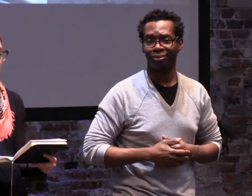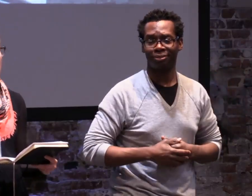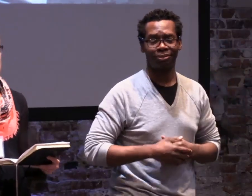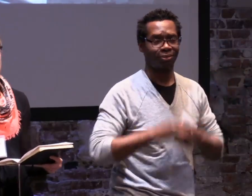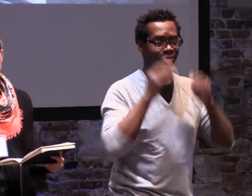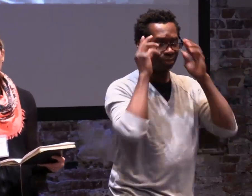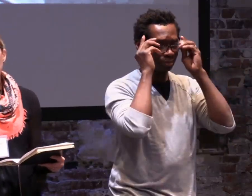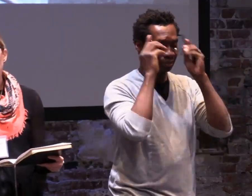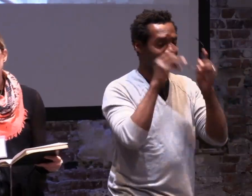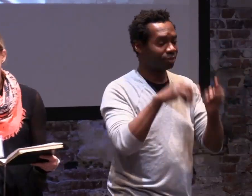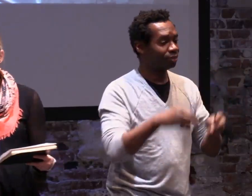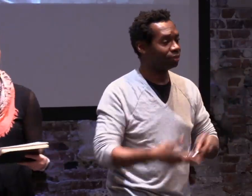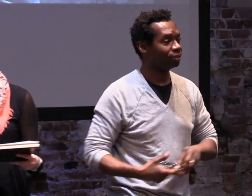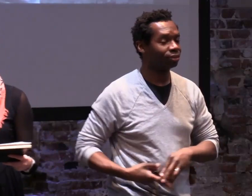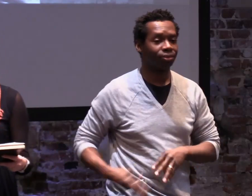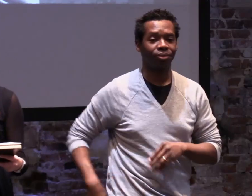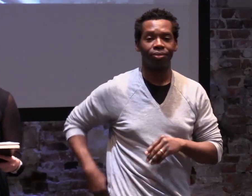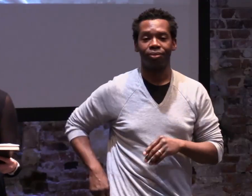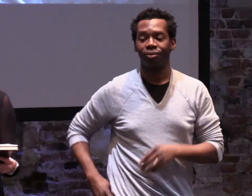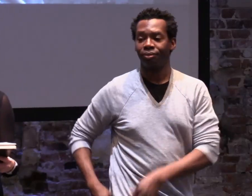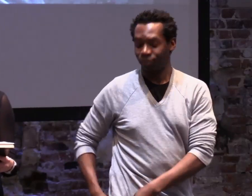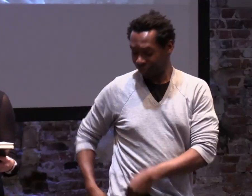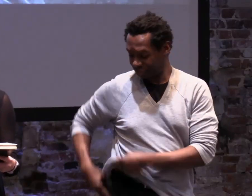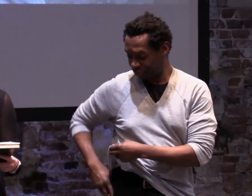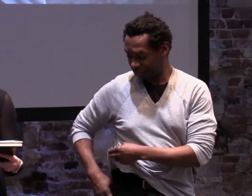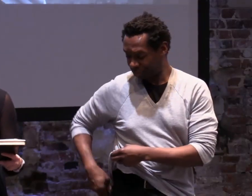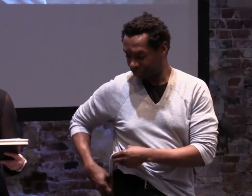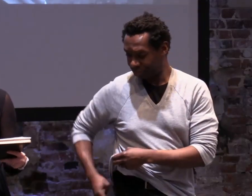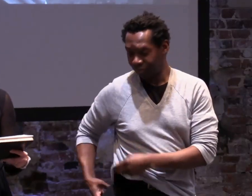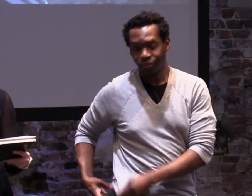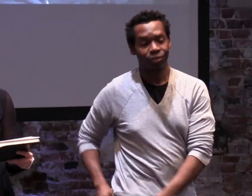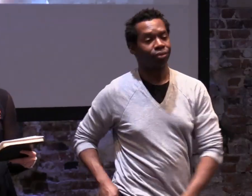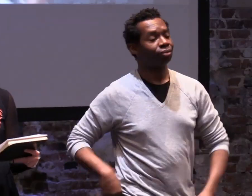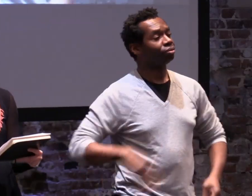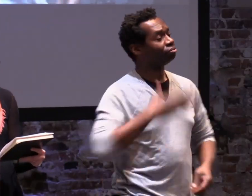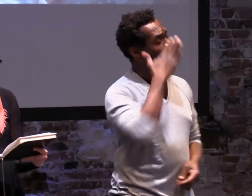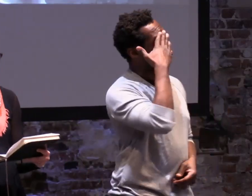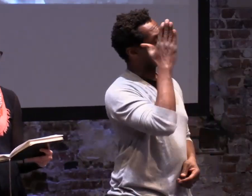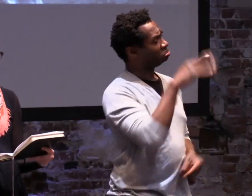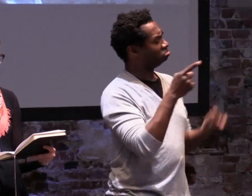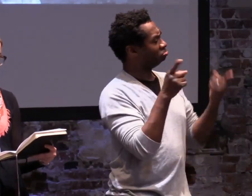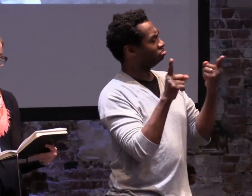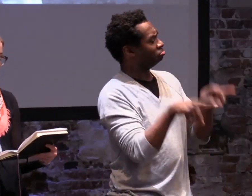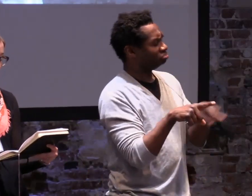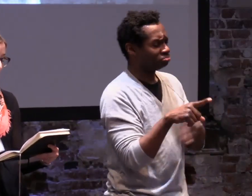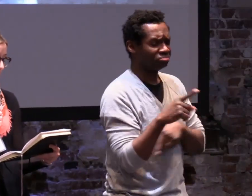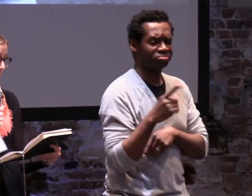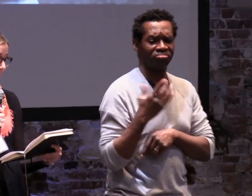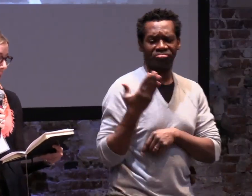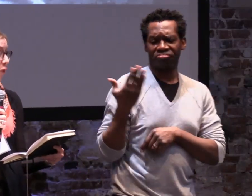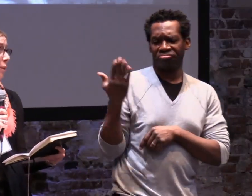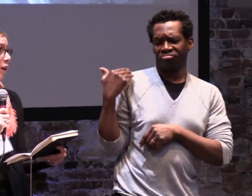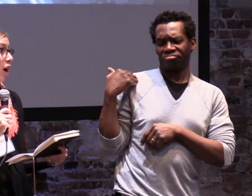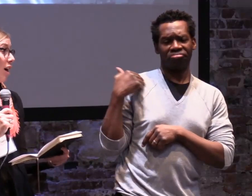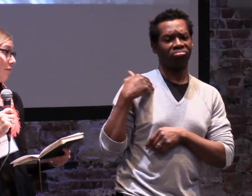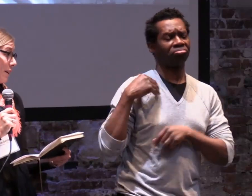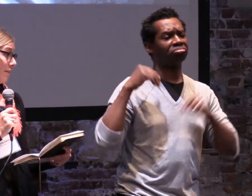In April 2017, in the wake of the presidential election, we announced an open call for